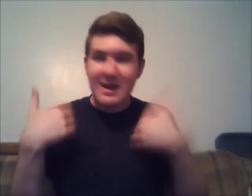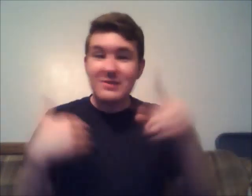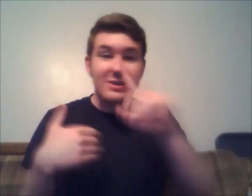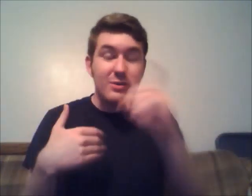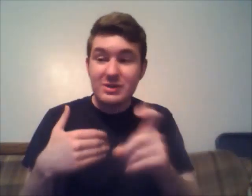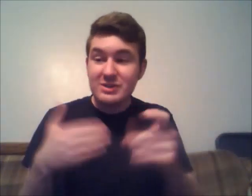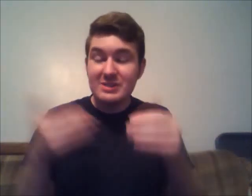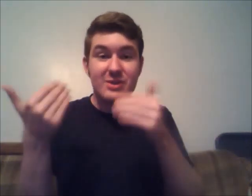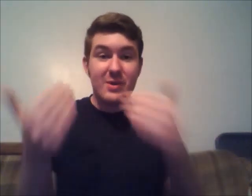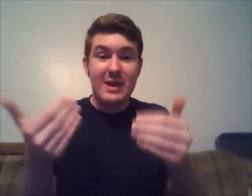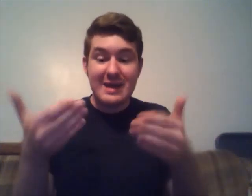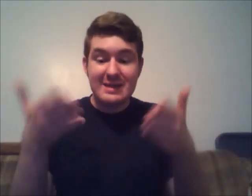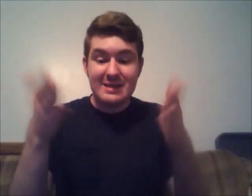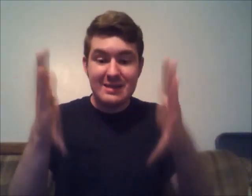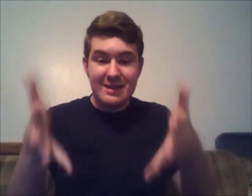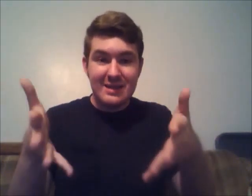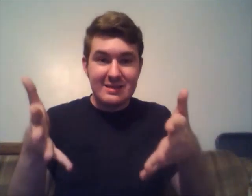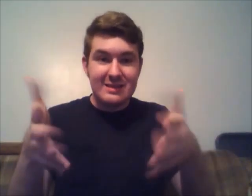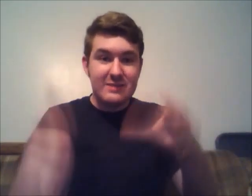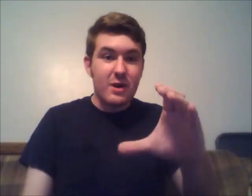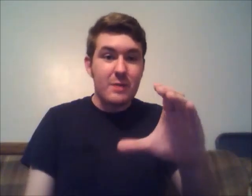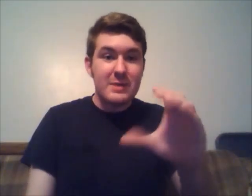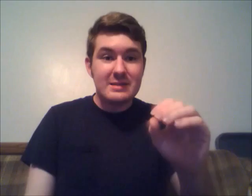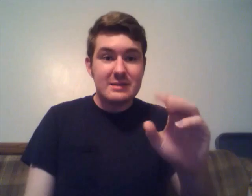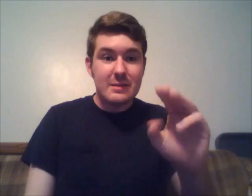any questions, go ahead and leave comments.